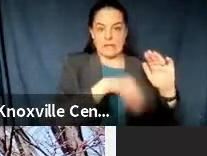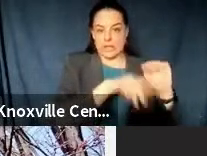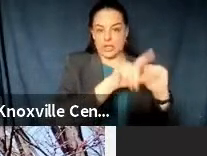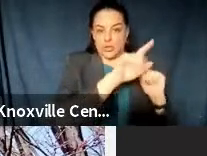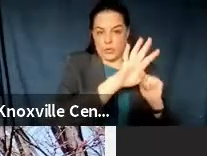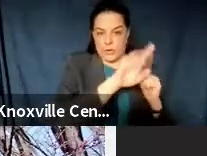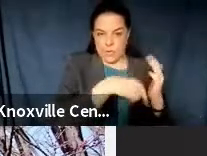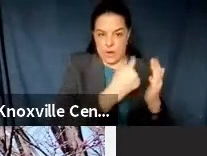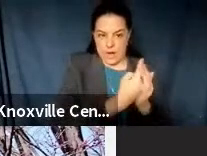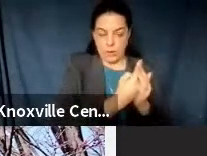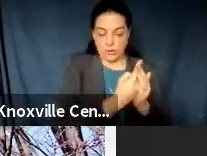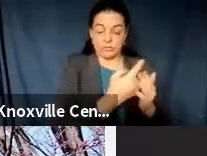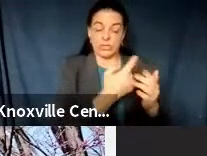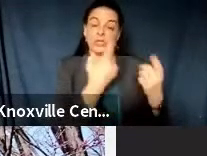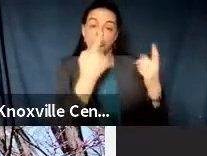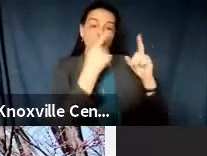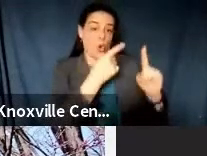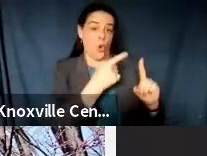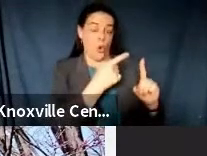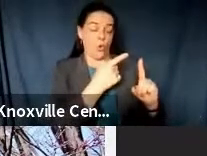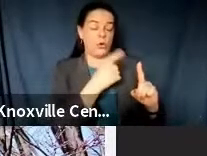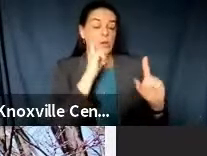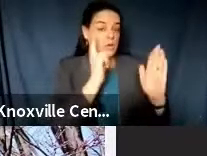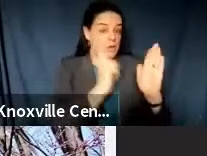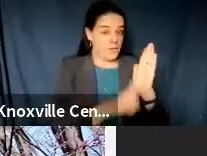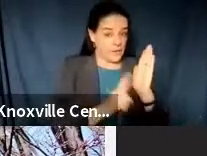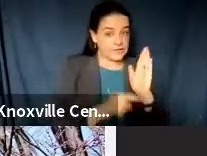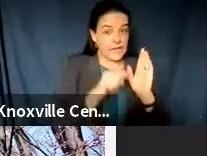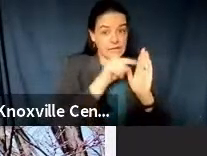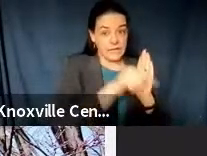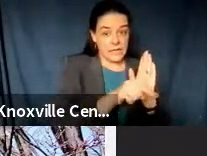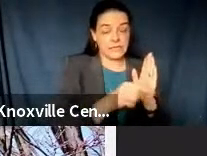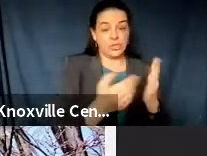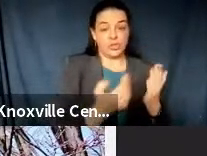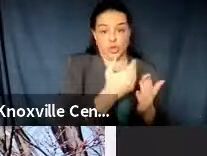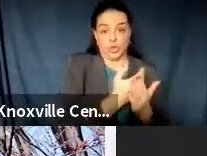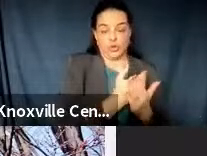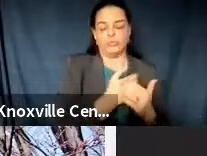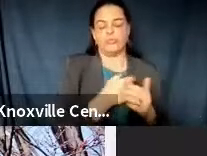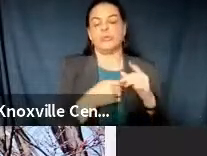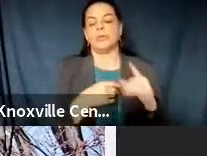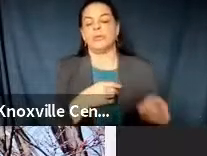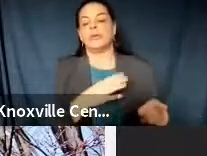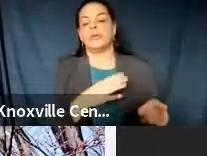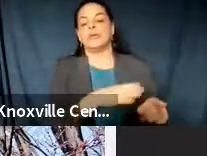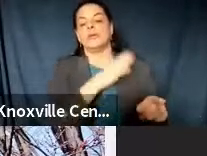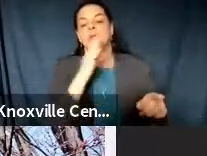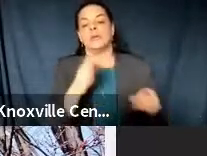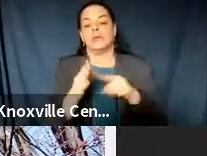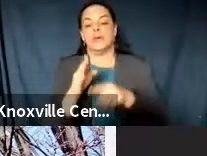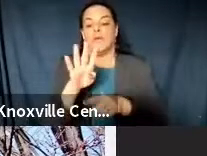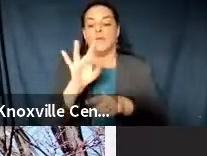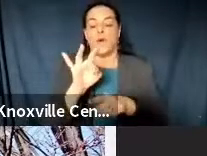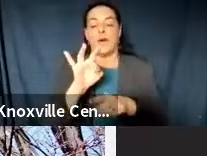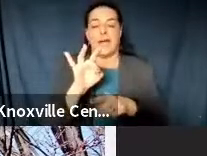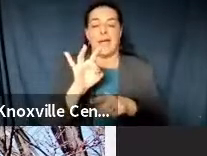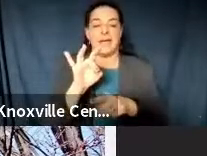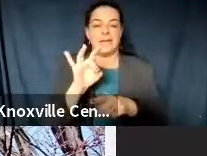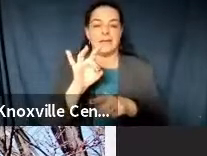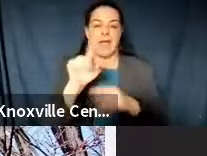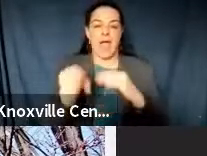prioritization structure, the goal remains to initiate investigations for new cases within 24 hours of notification and close